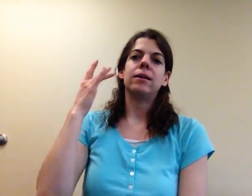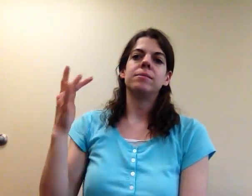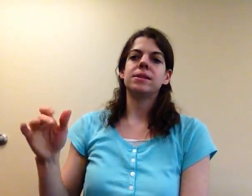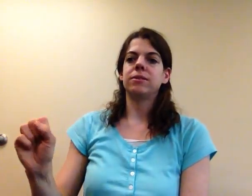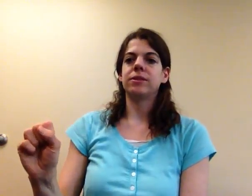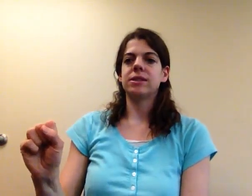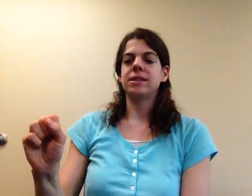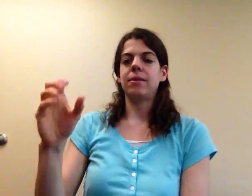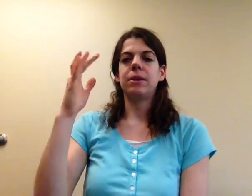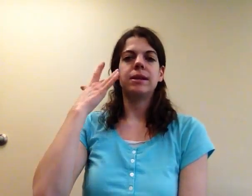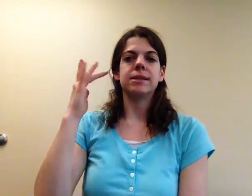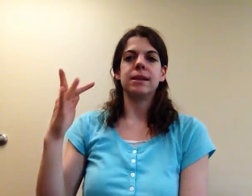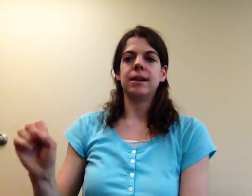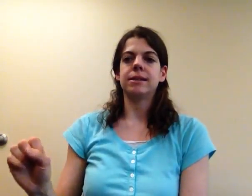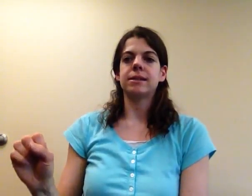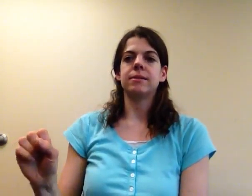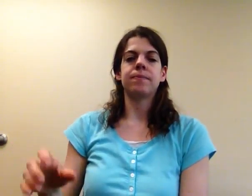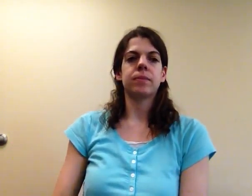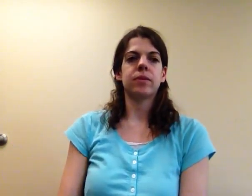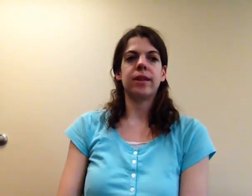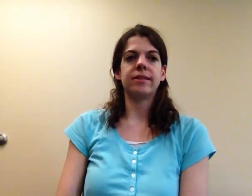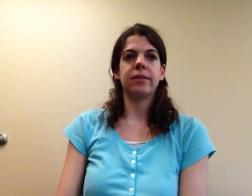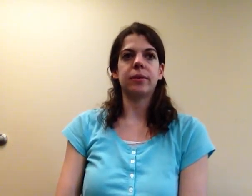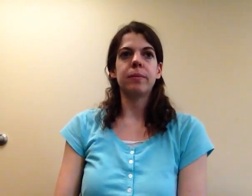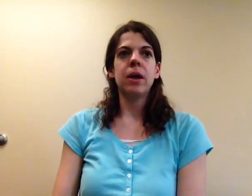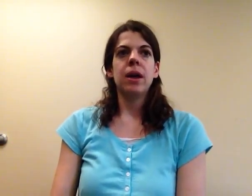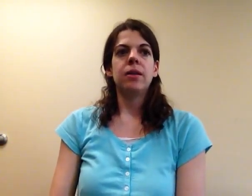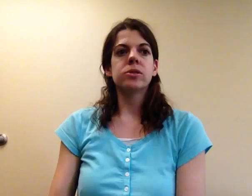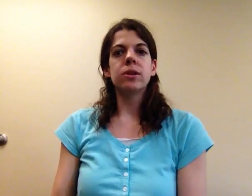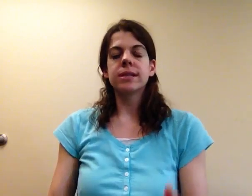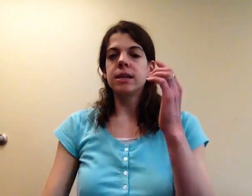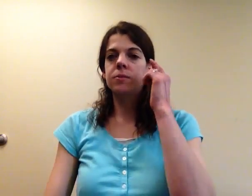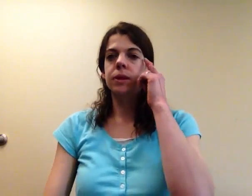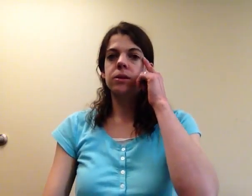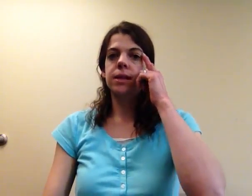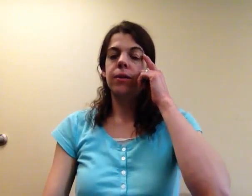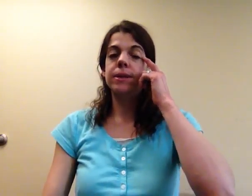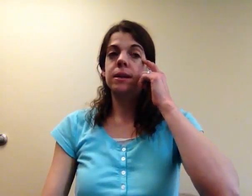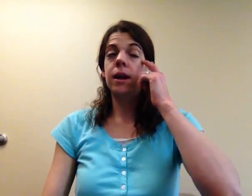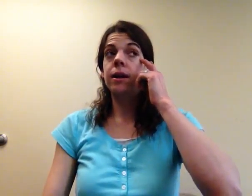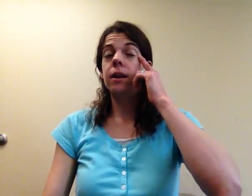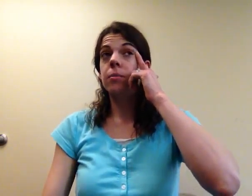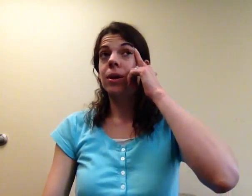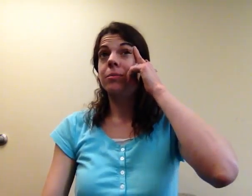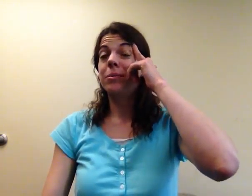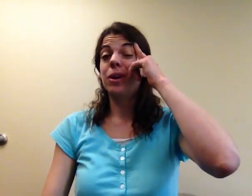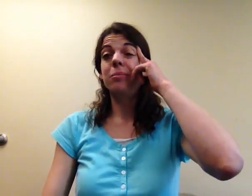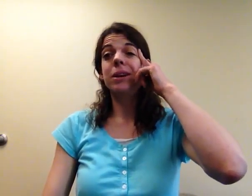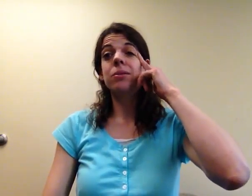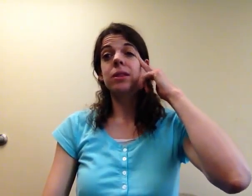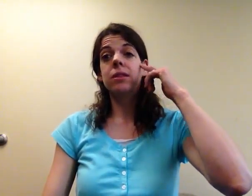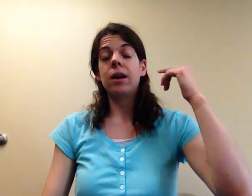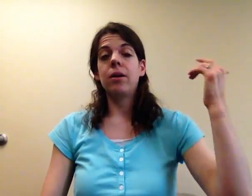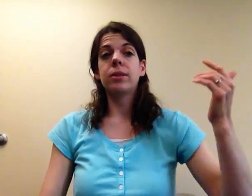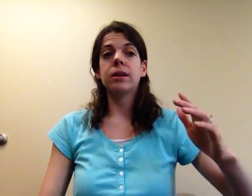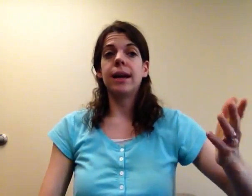so yellow, green, blue, and purple are all like that. With pink, it's kind of like red. You take your P